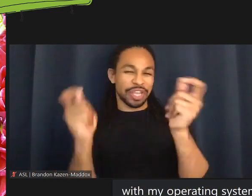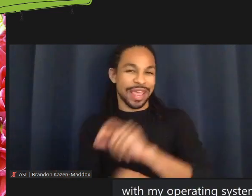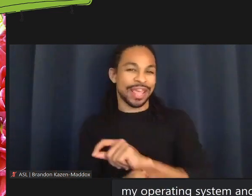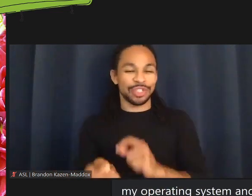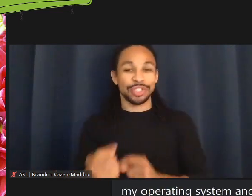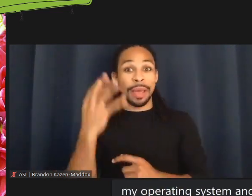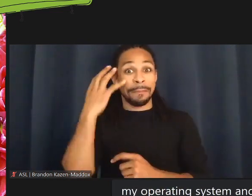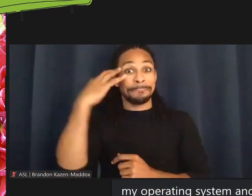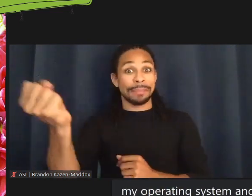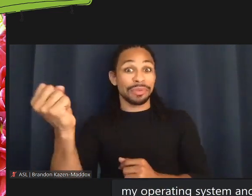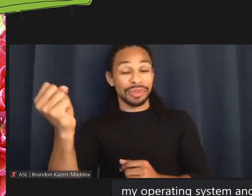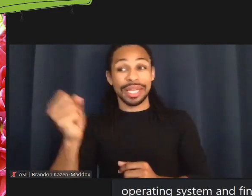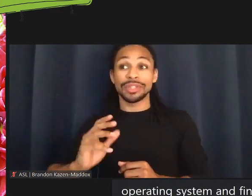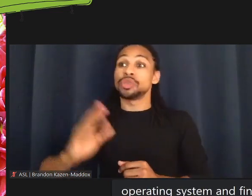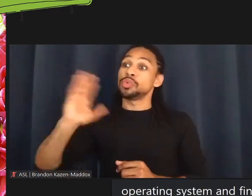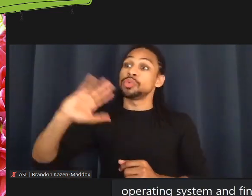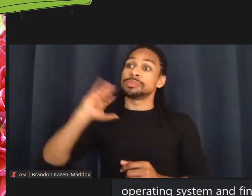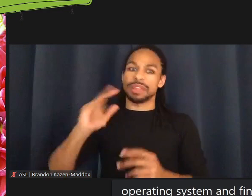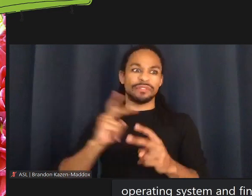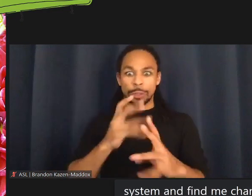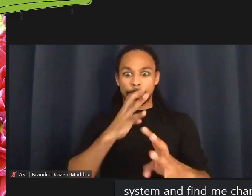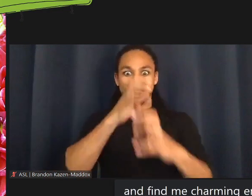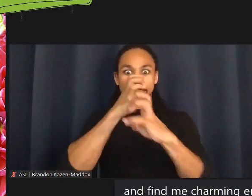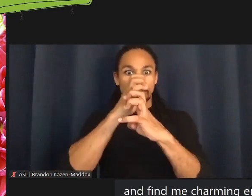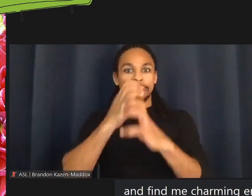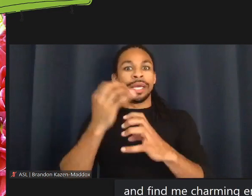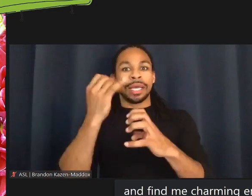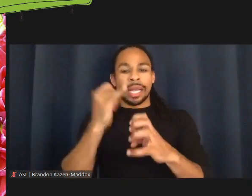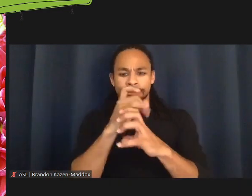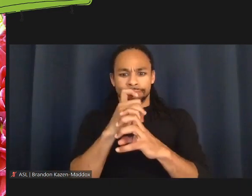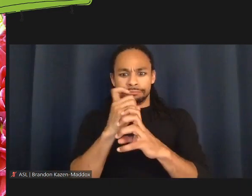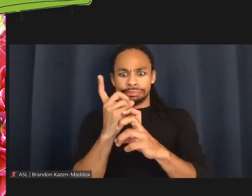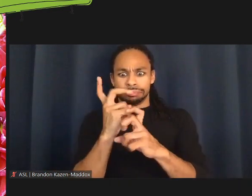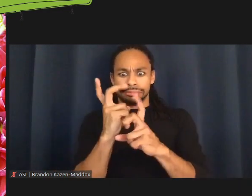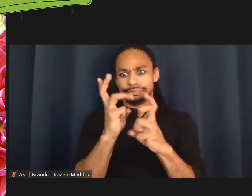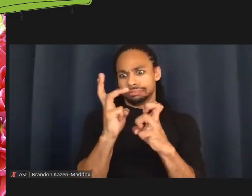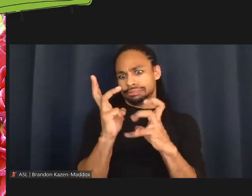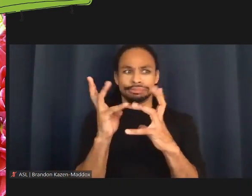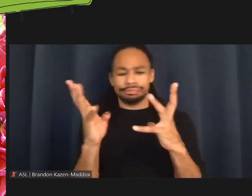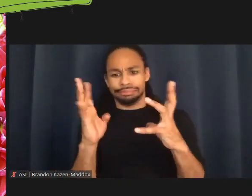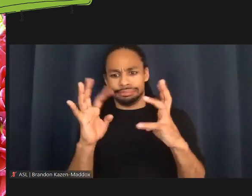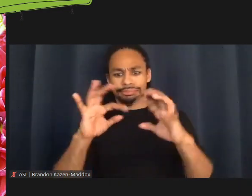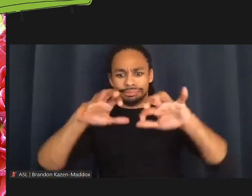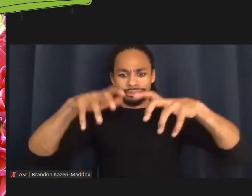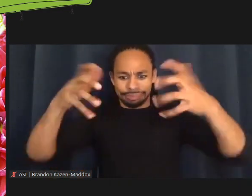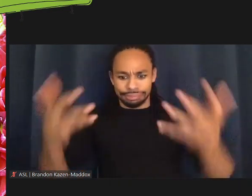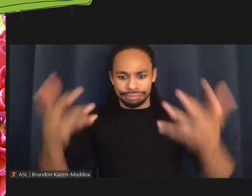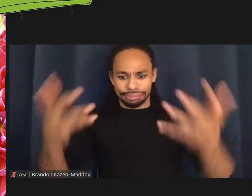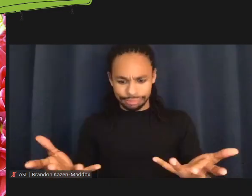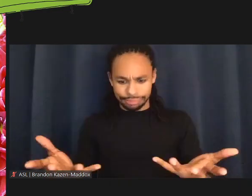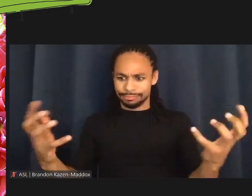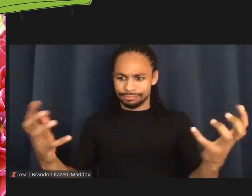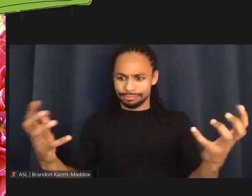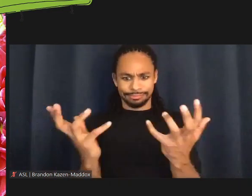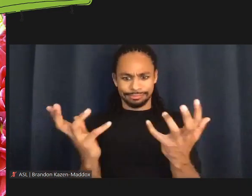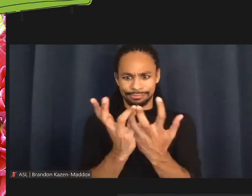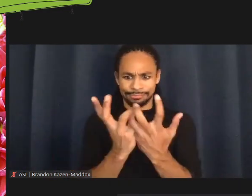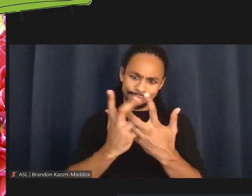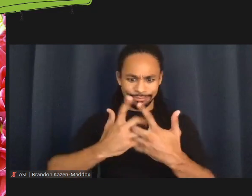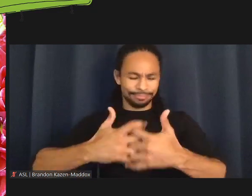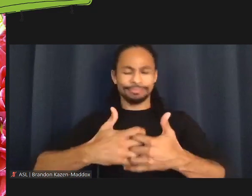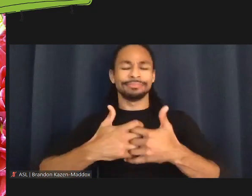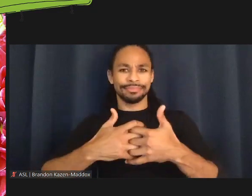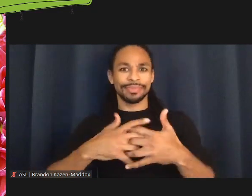rigid to linearity can play when memories sit next to one another like collage pieces. Through rhythm, through mining documents,